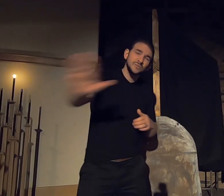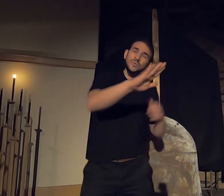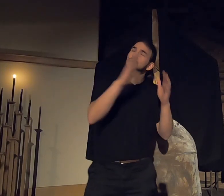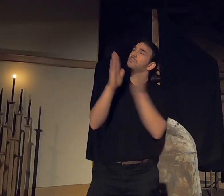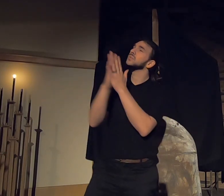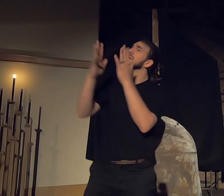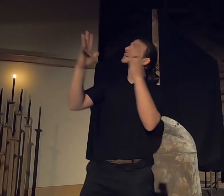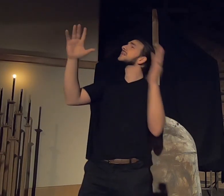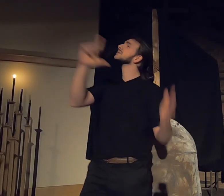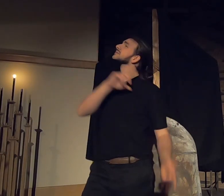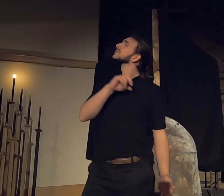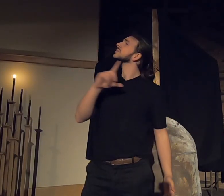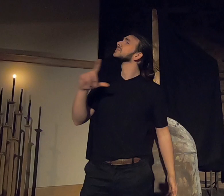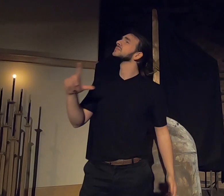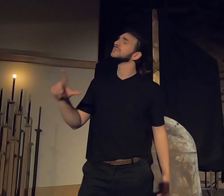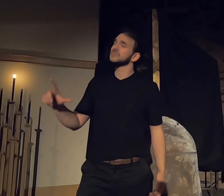with your praises, Lord.